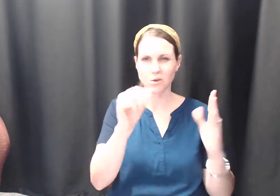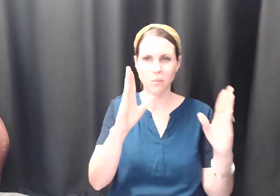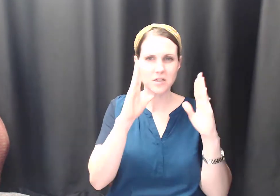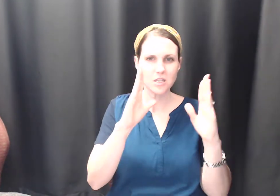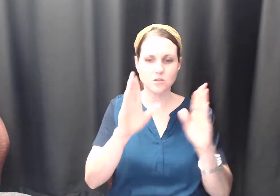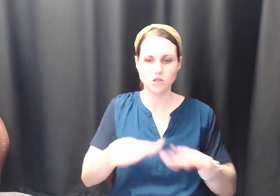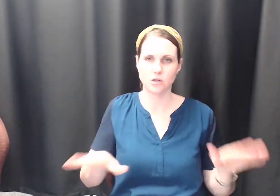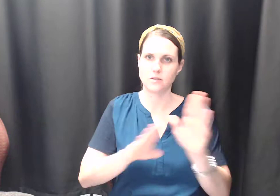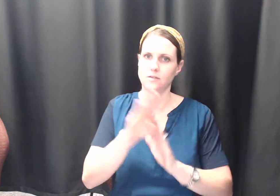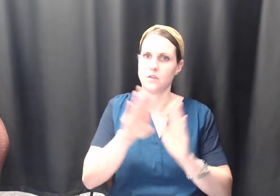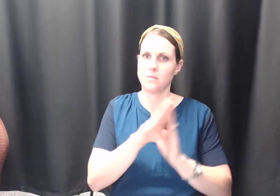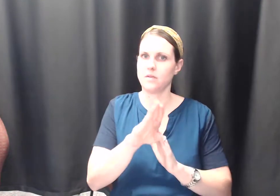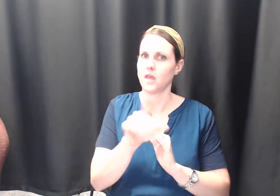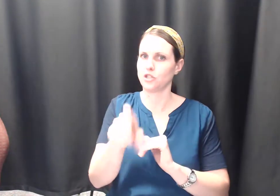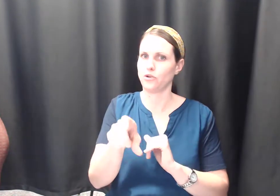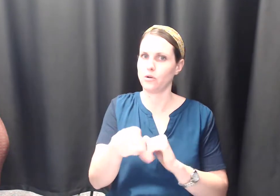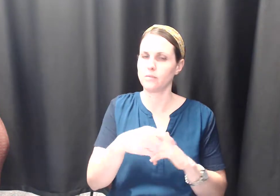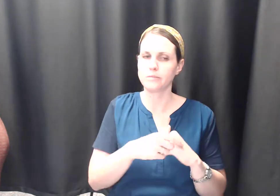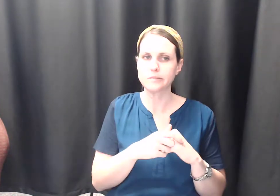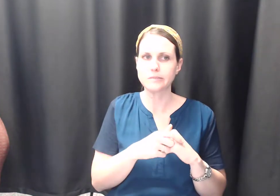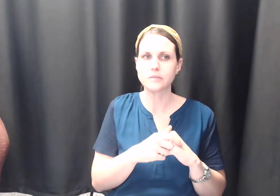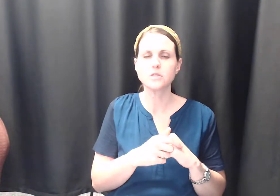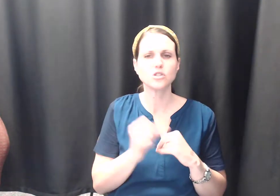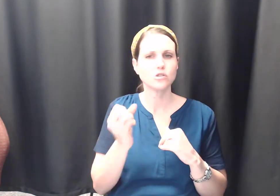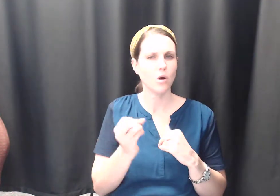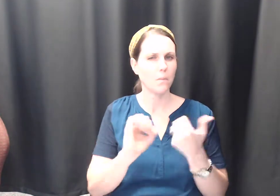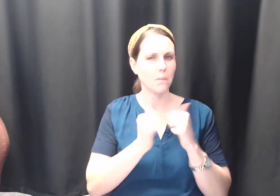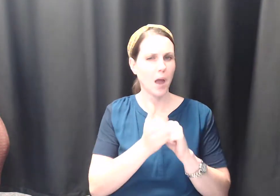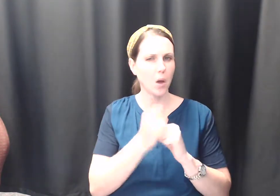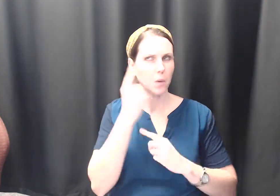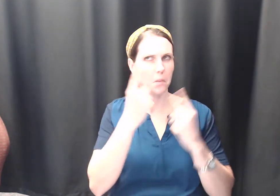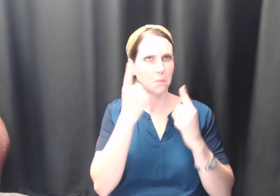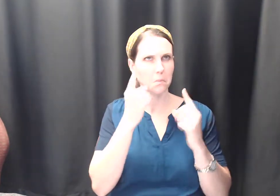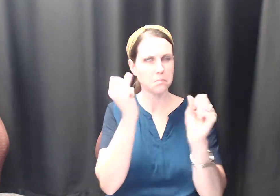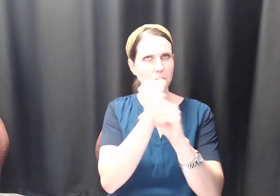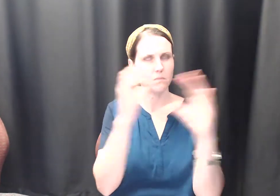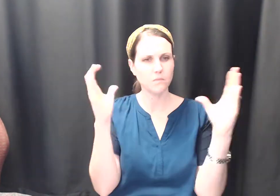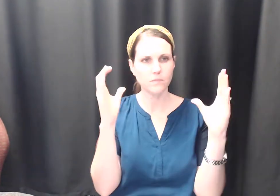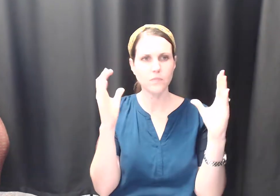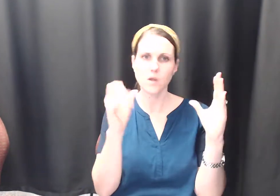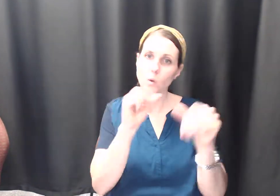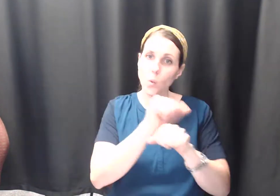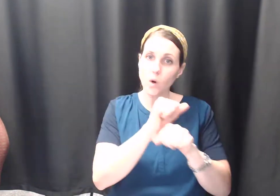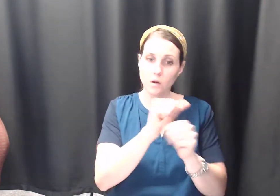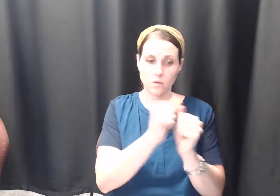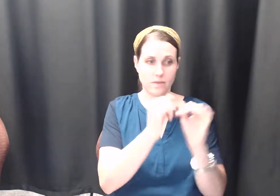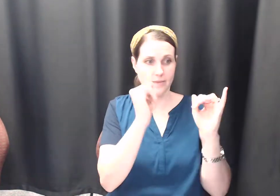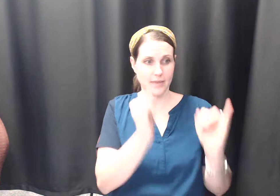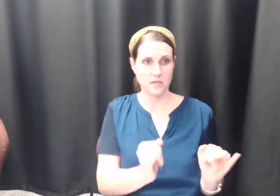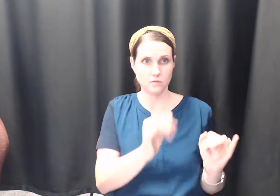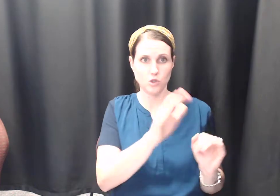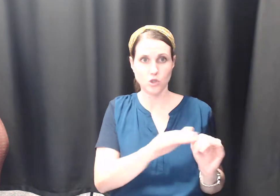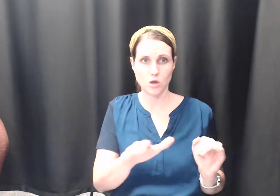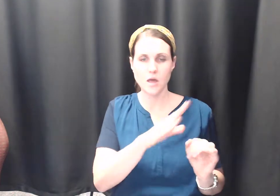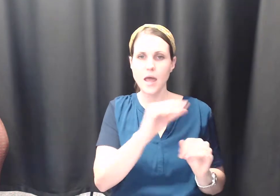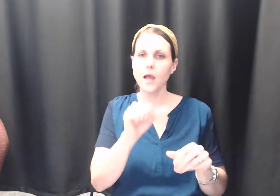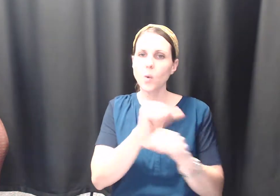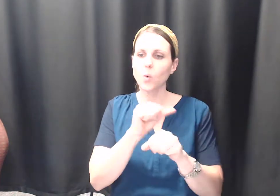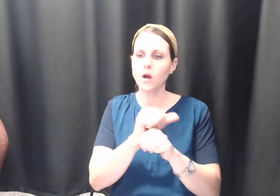might. Let us think about this in 2 ways: working with the individual child and working to improve the well-being of all